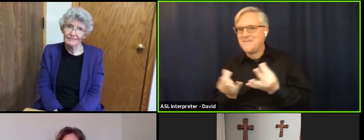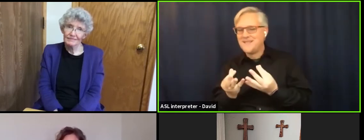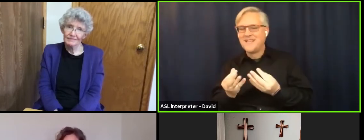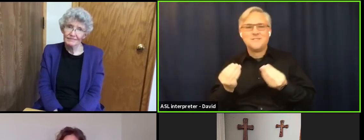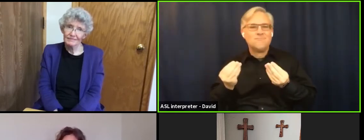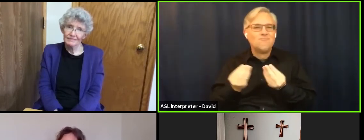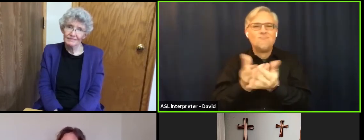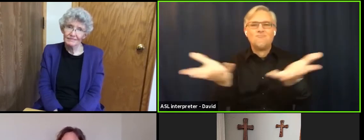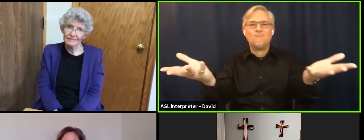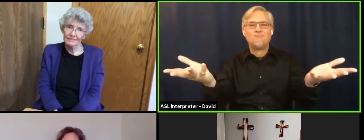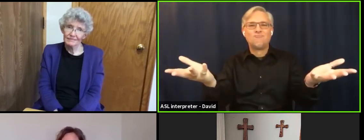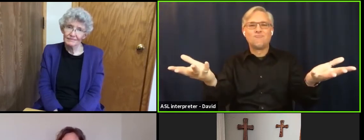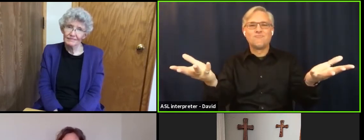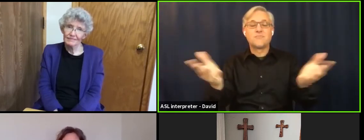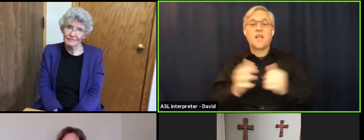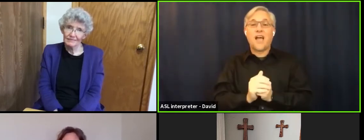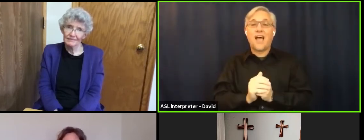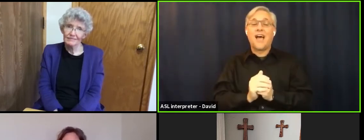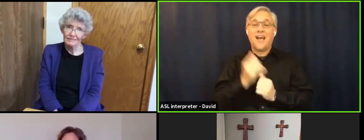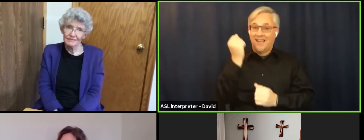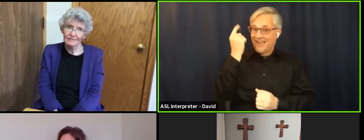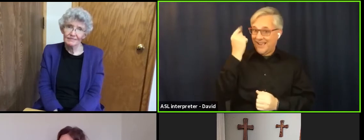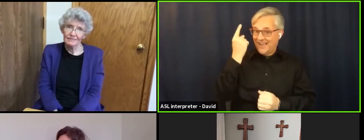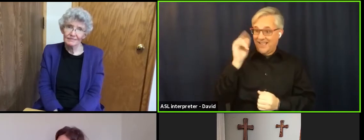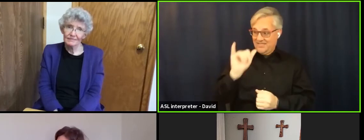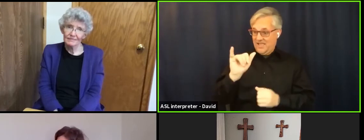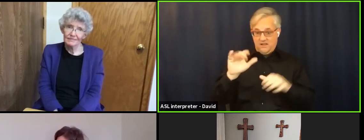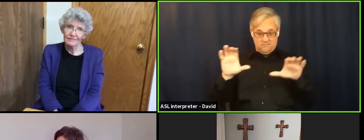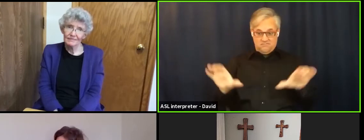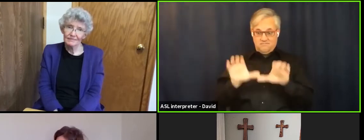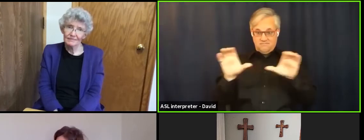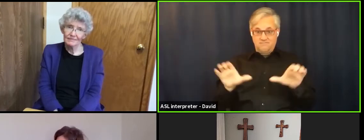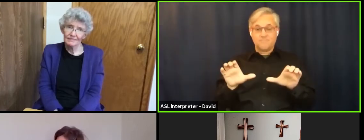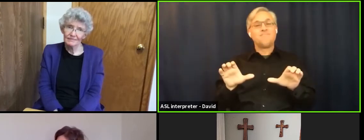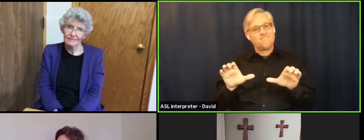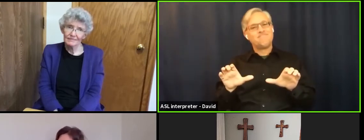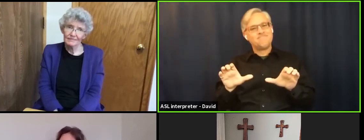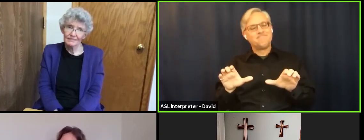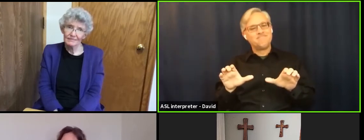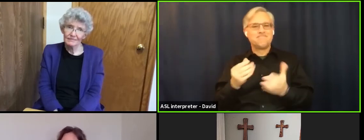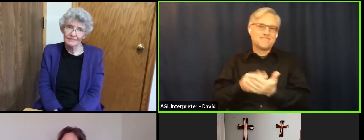And so to do that, Bread of Life invites your offerings.